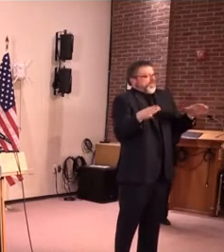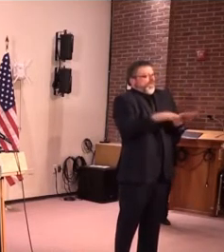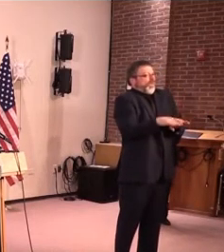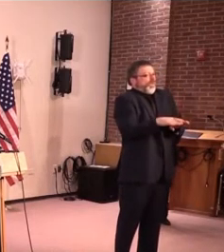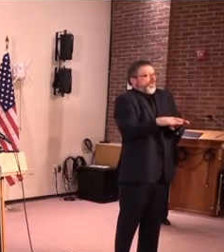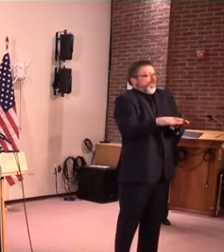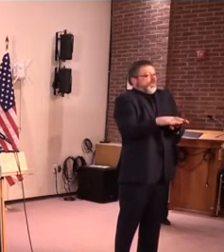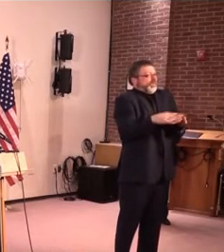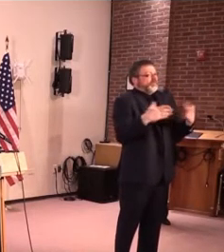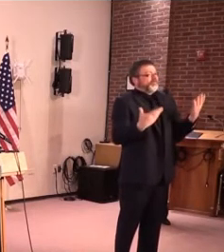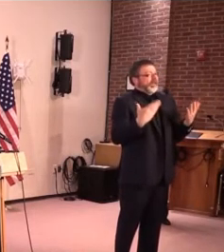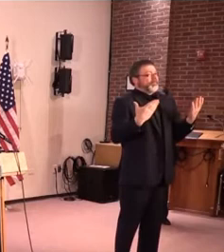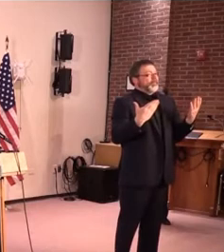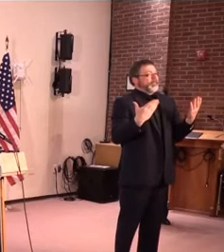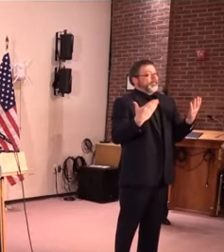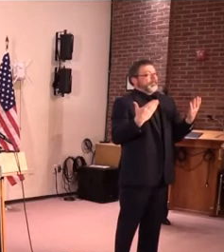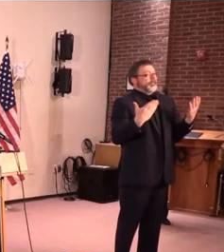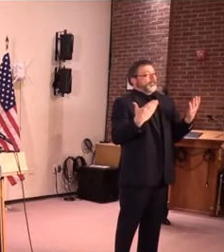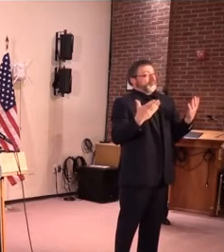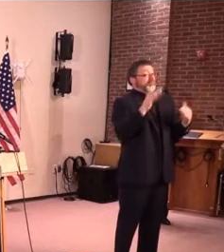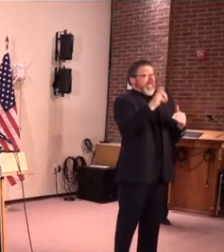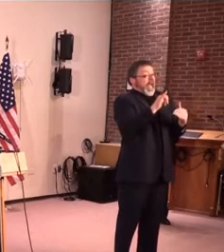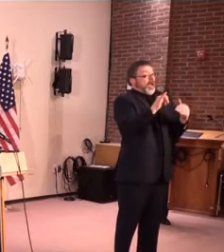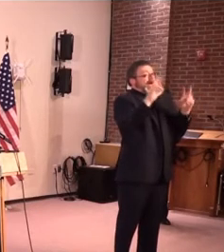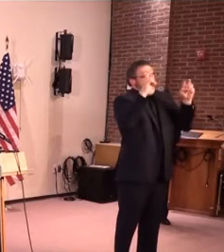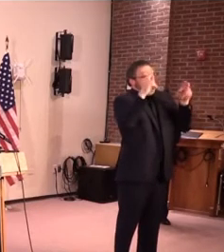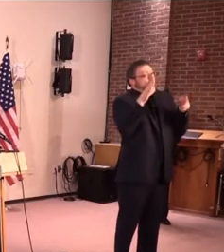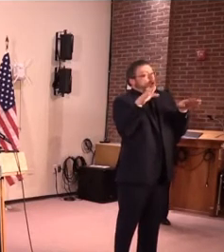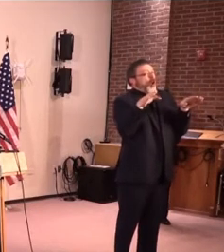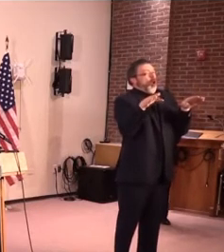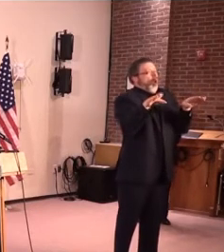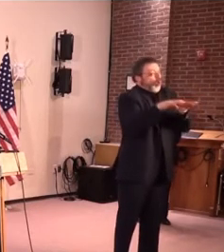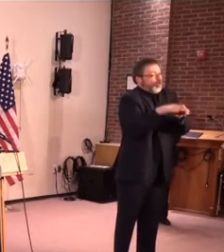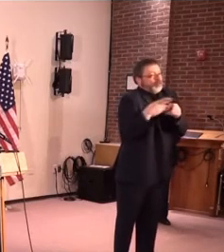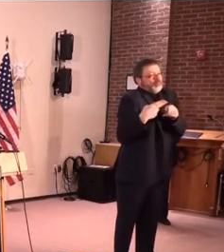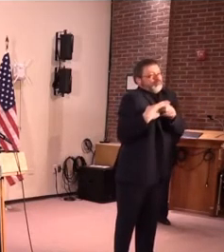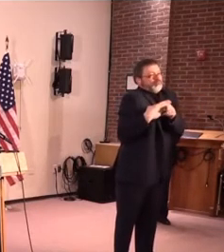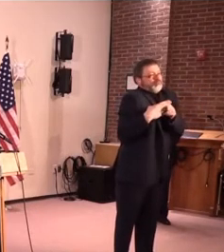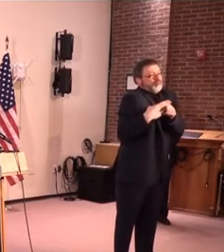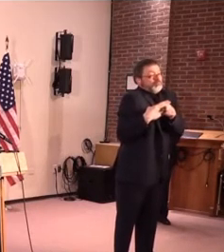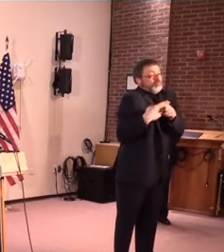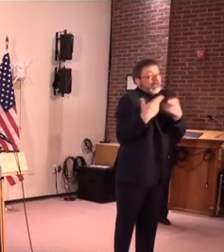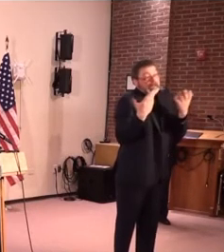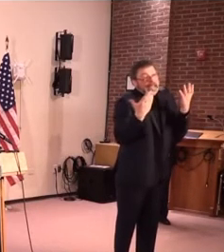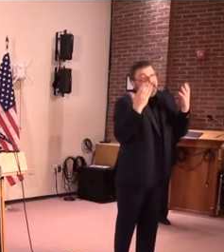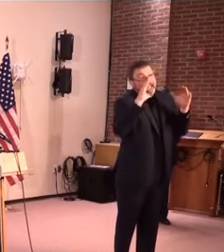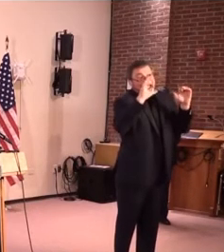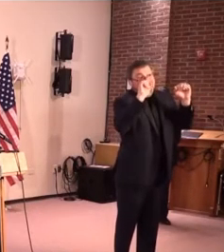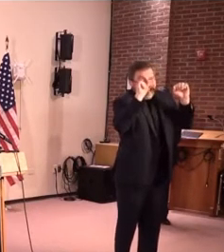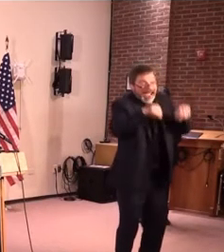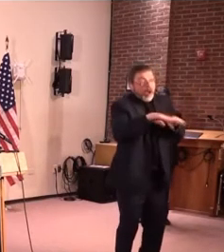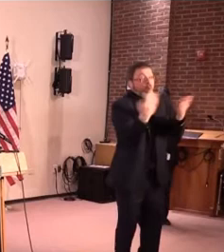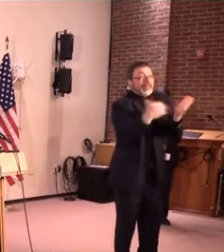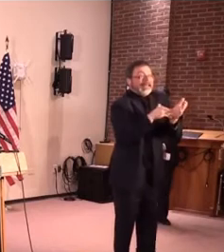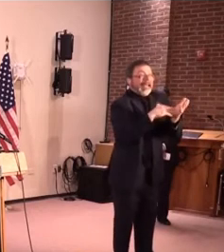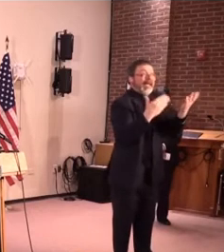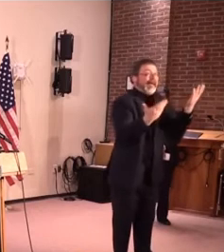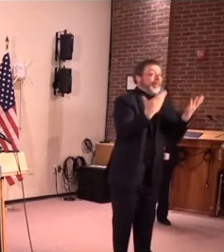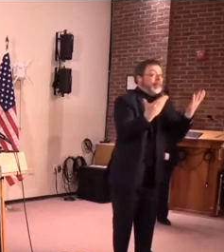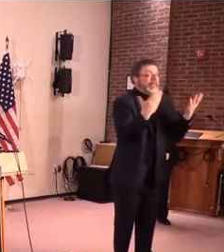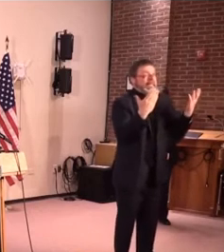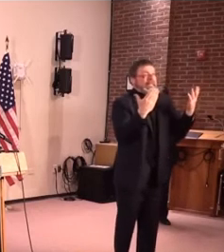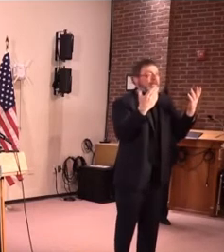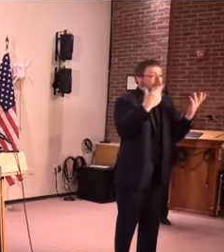could be confident that that influx, that grant money to help them cover those expenses while they were closed